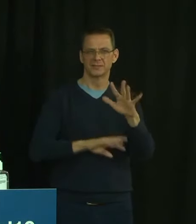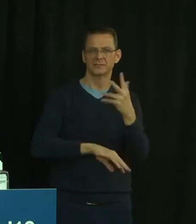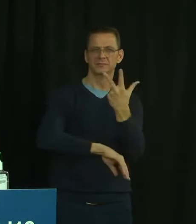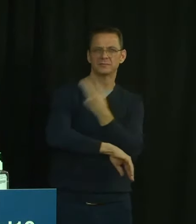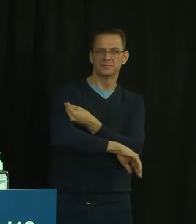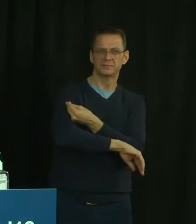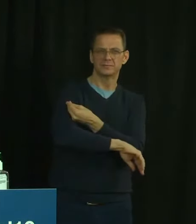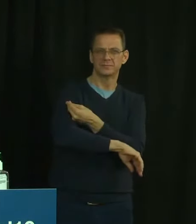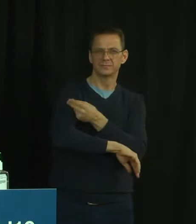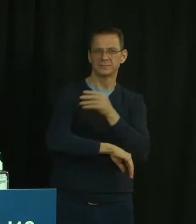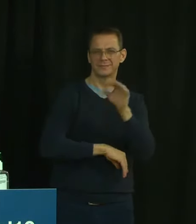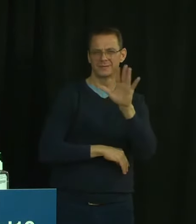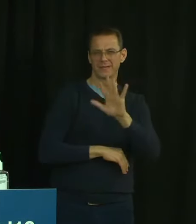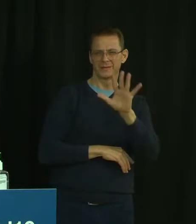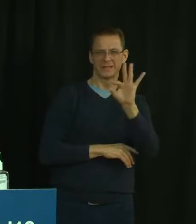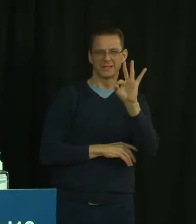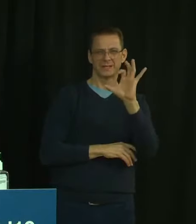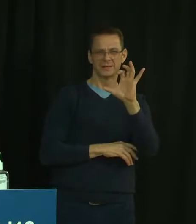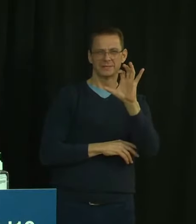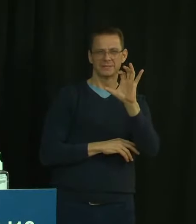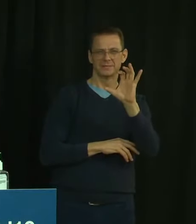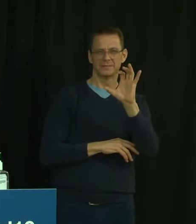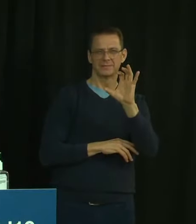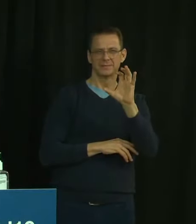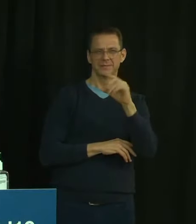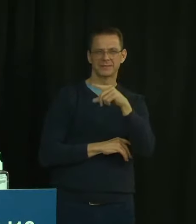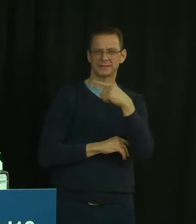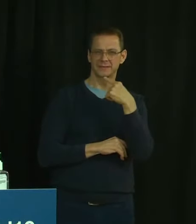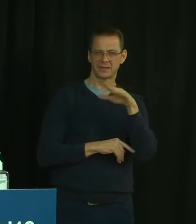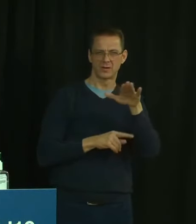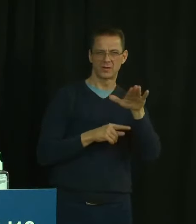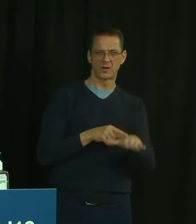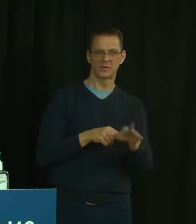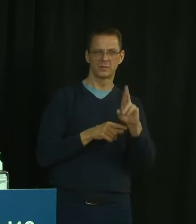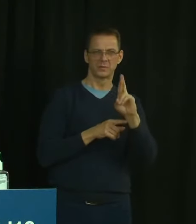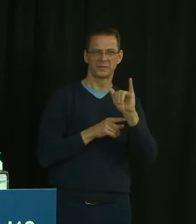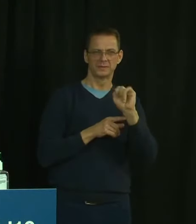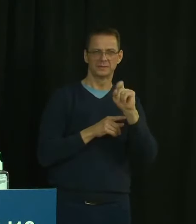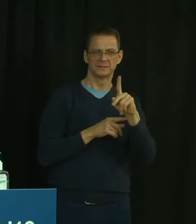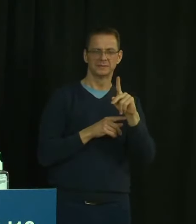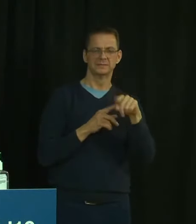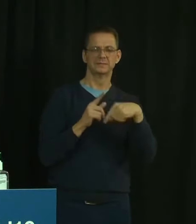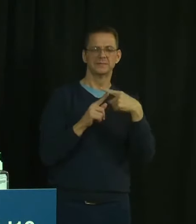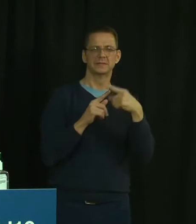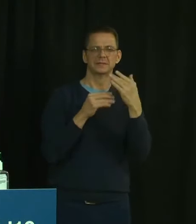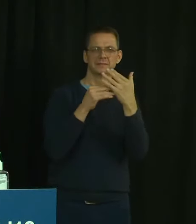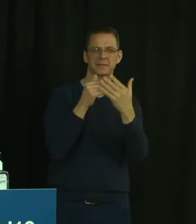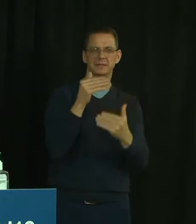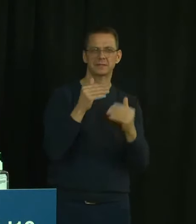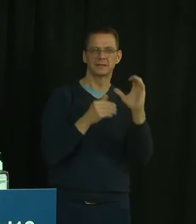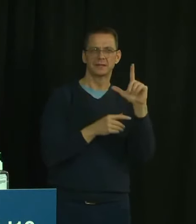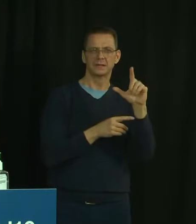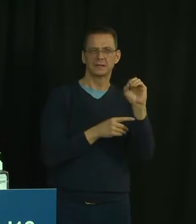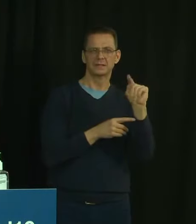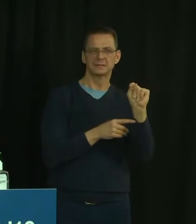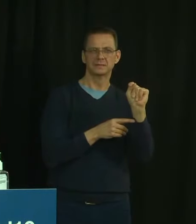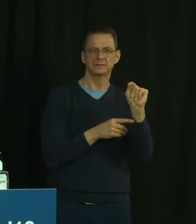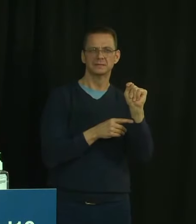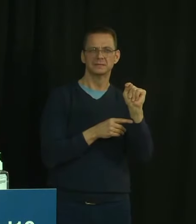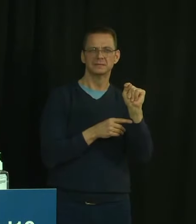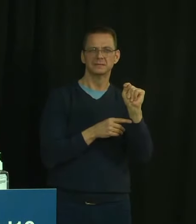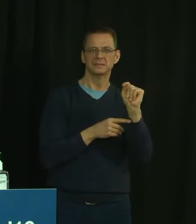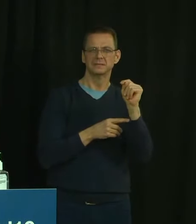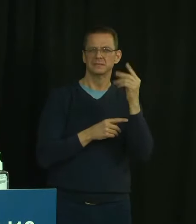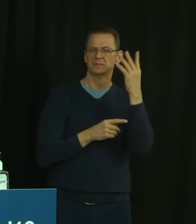wondering if you can elaborate on why that is, what sort of risk factors they don't have versus perhaps other populations.